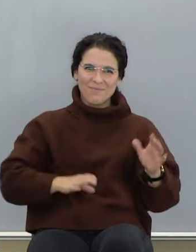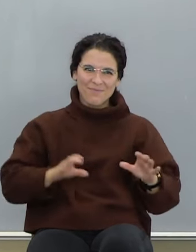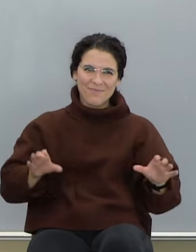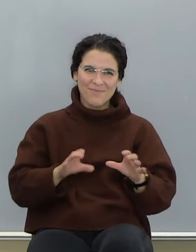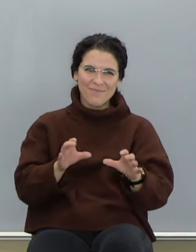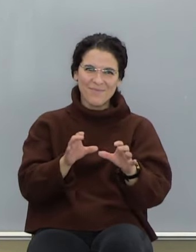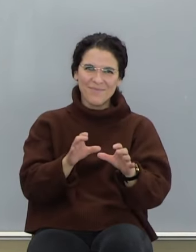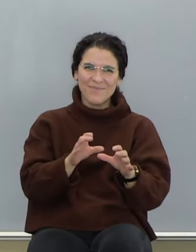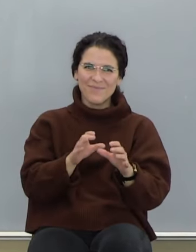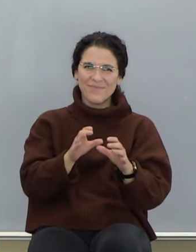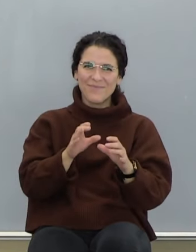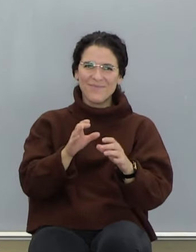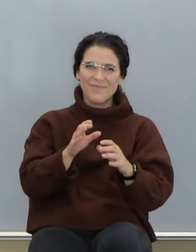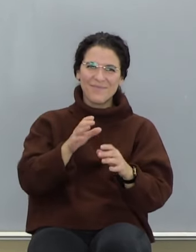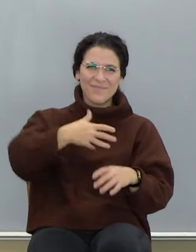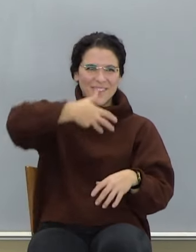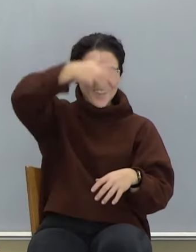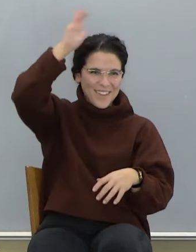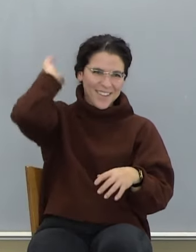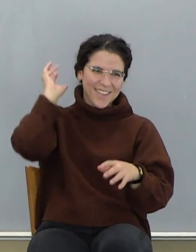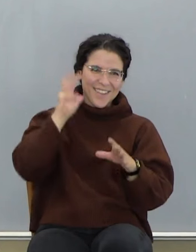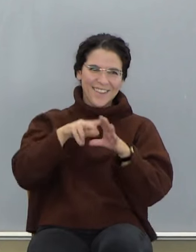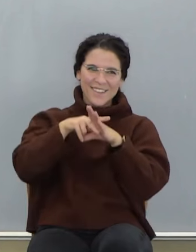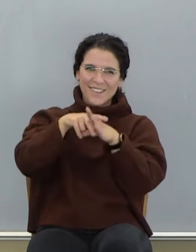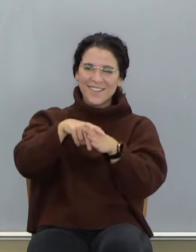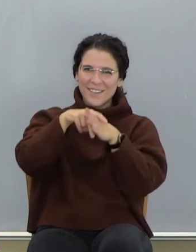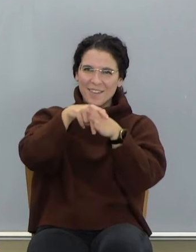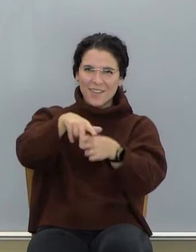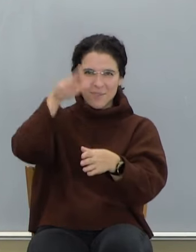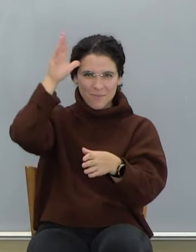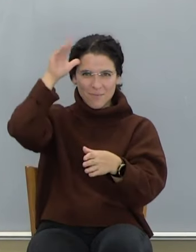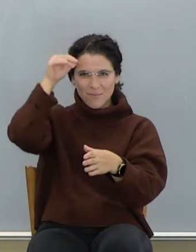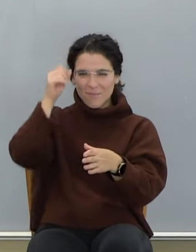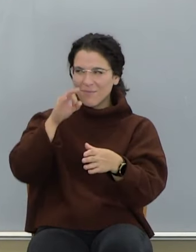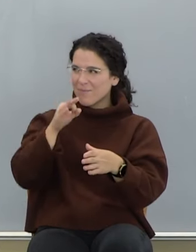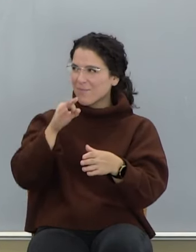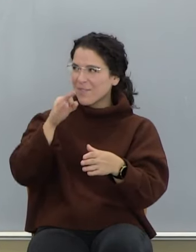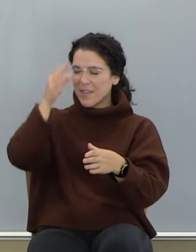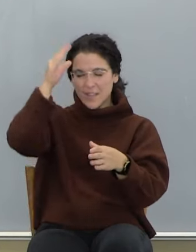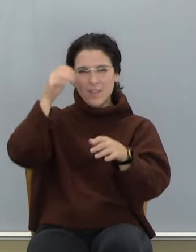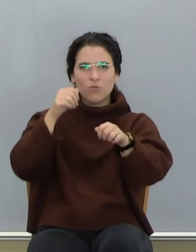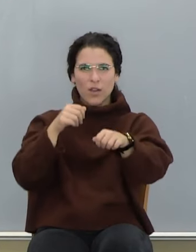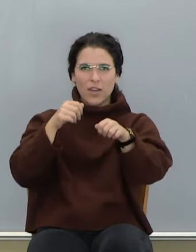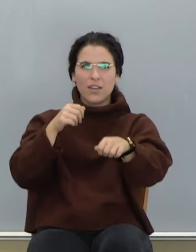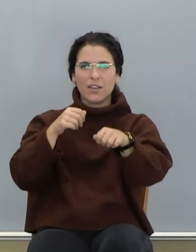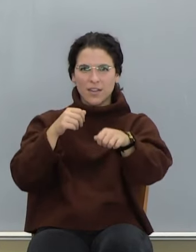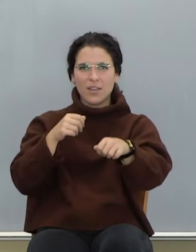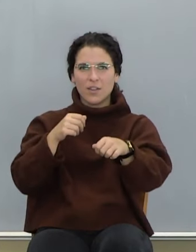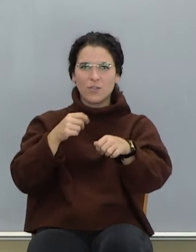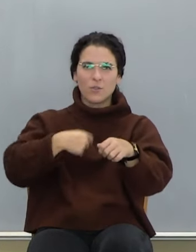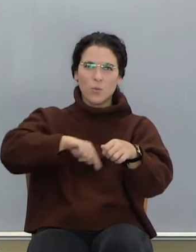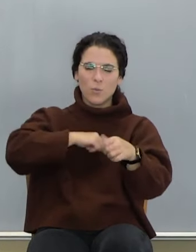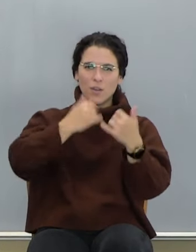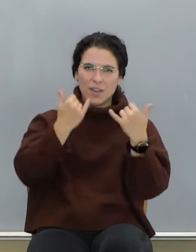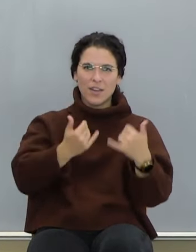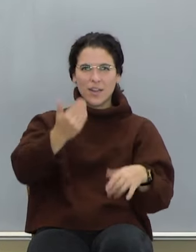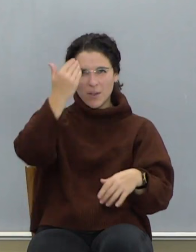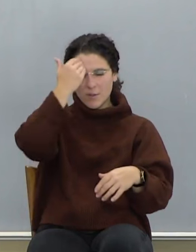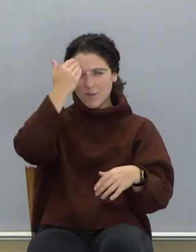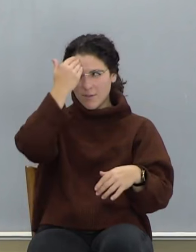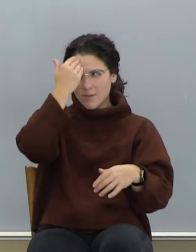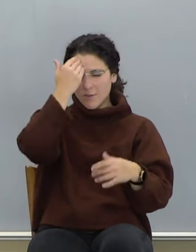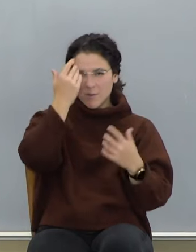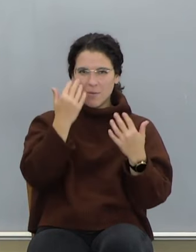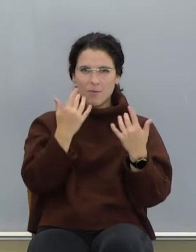lion riding the back of a donkey. See that? We now know, wait